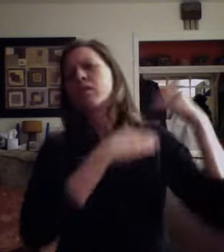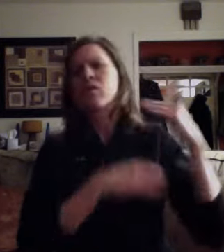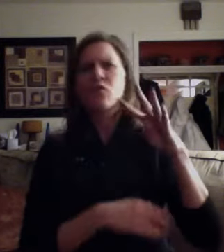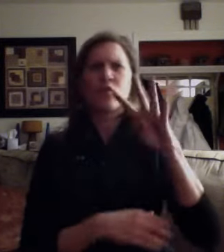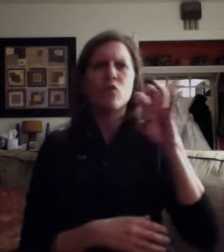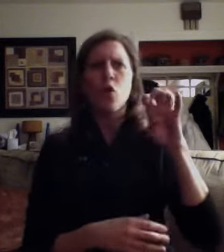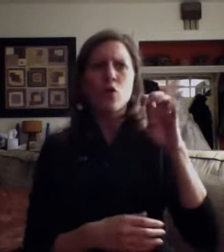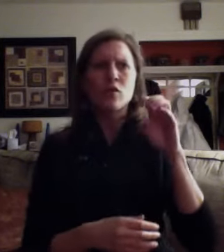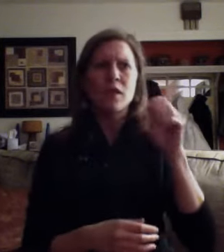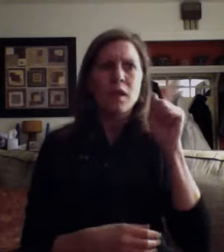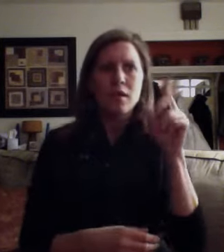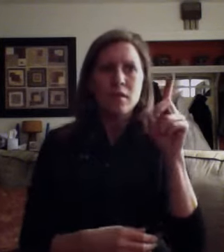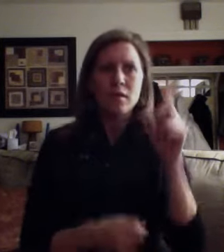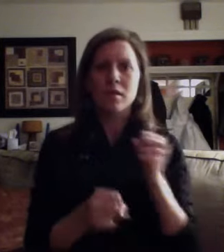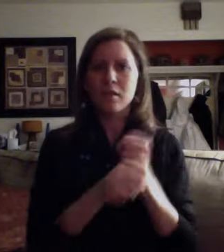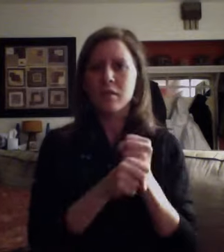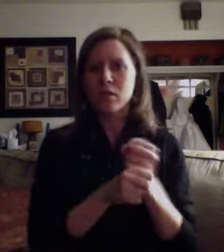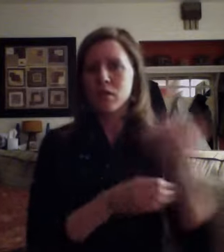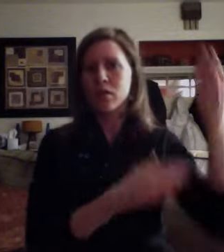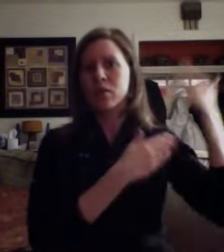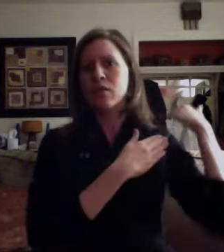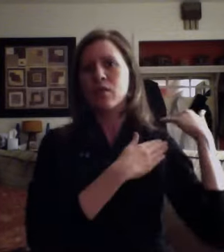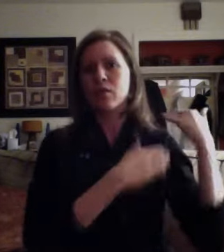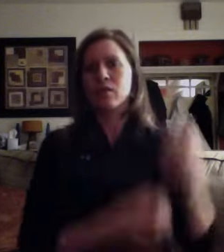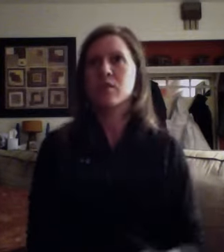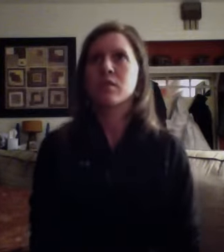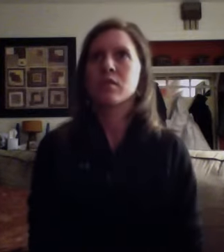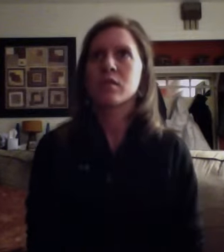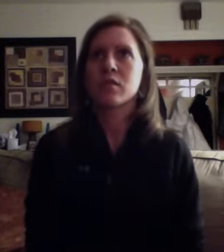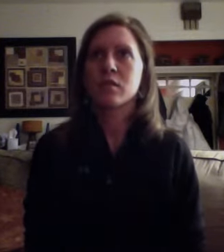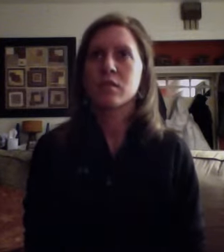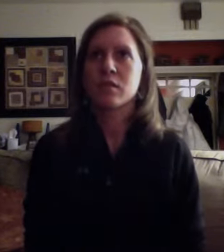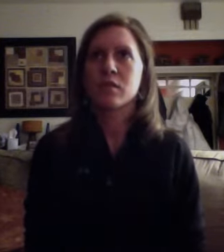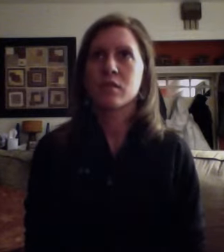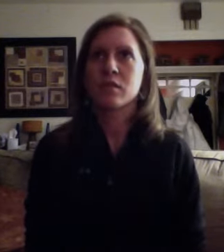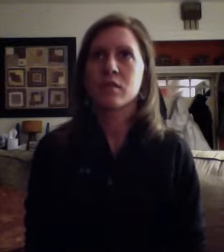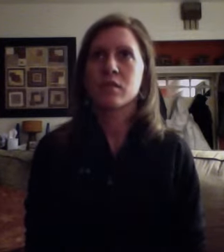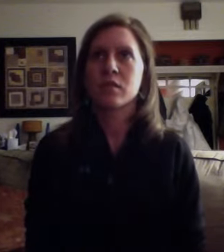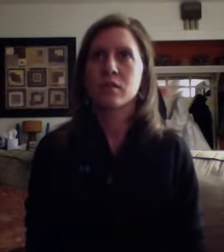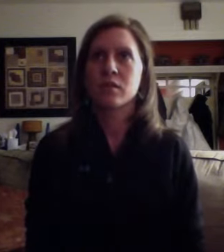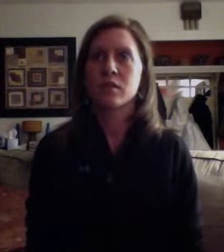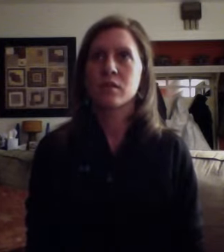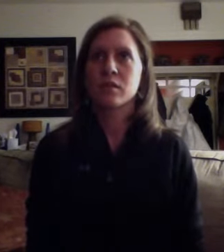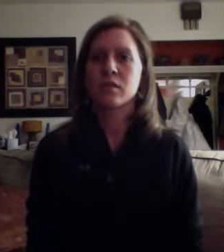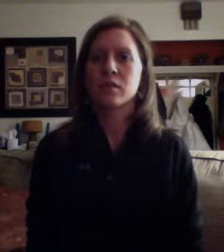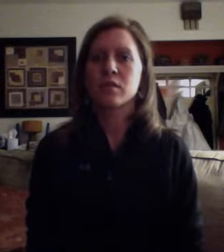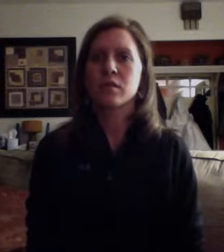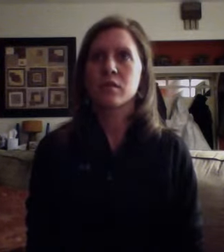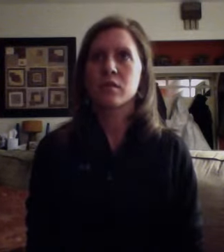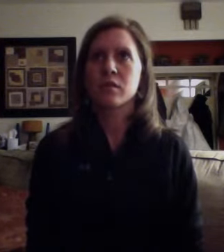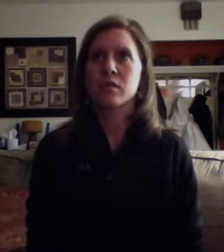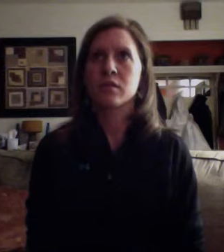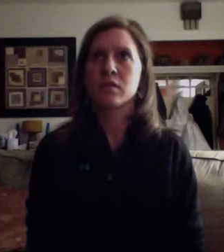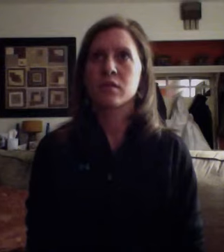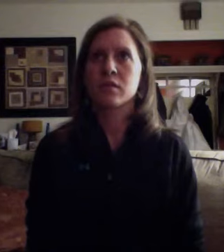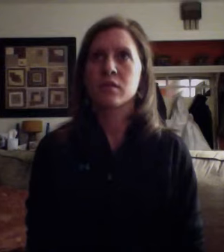And then, so I make sure I have my focus questions, I make sure I have a symbol, and then I type out